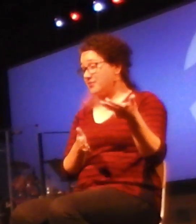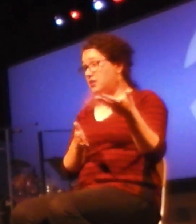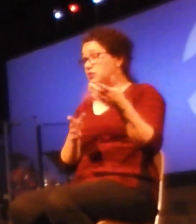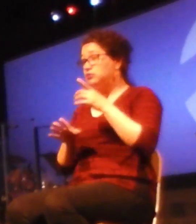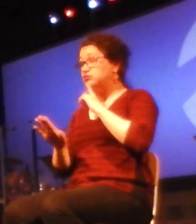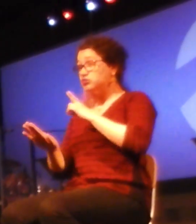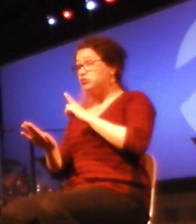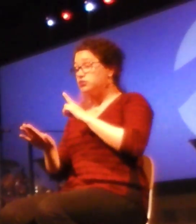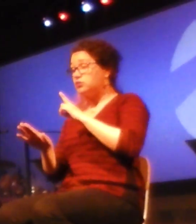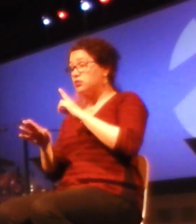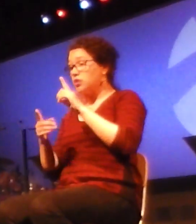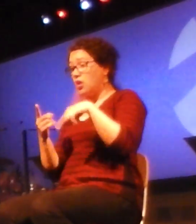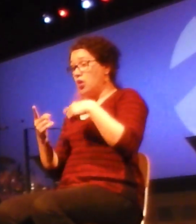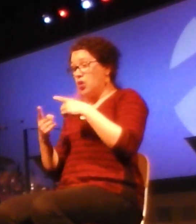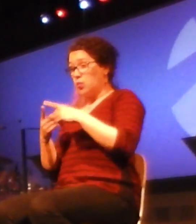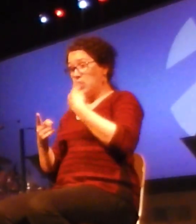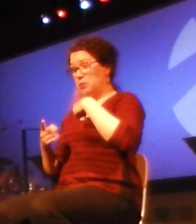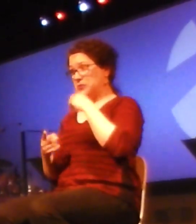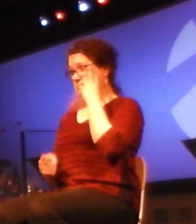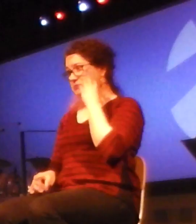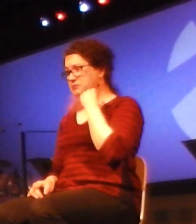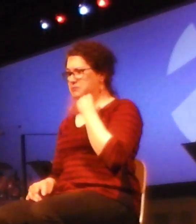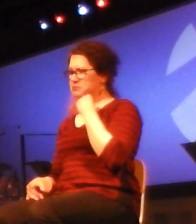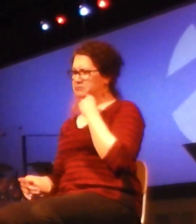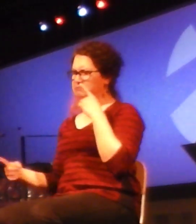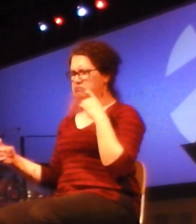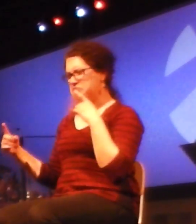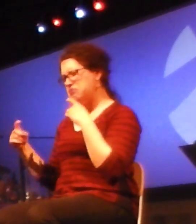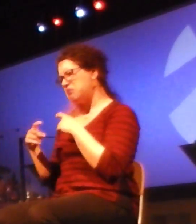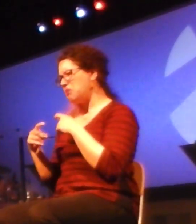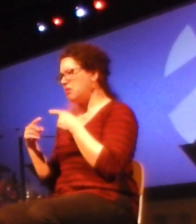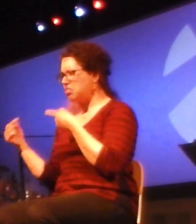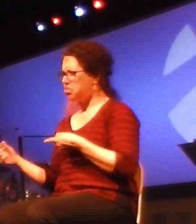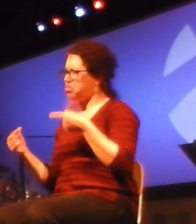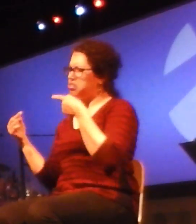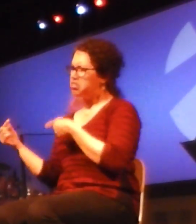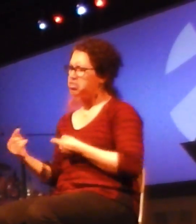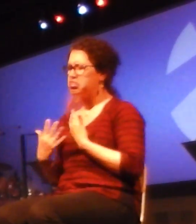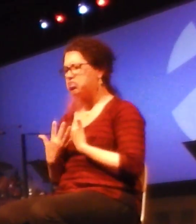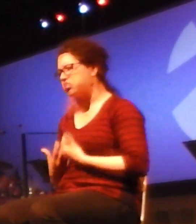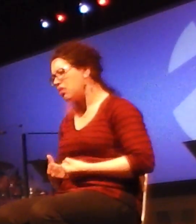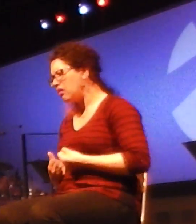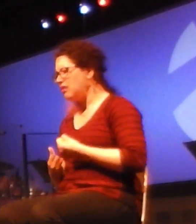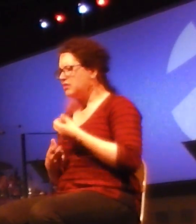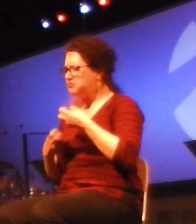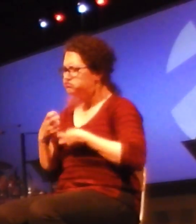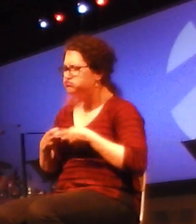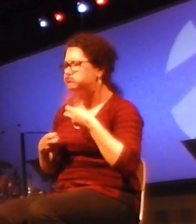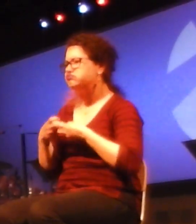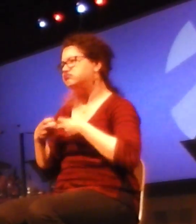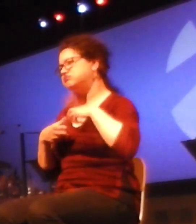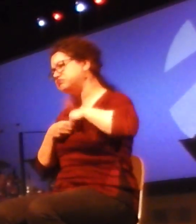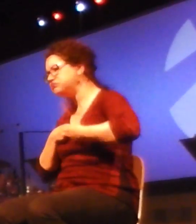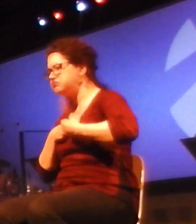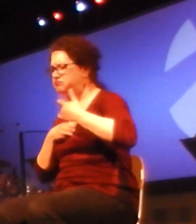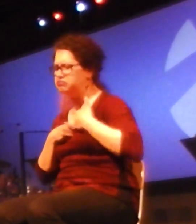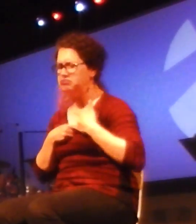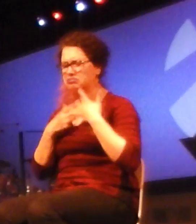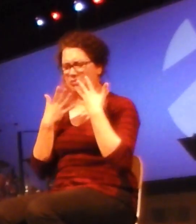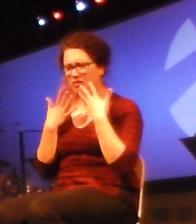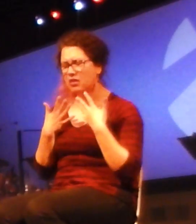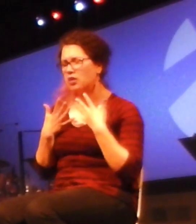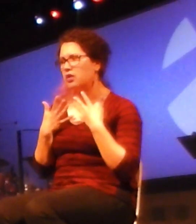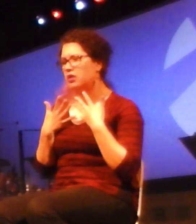we come up against conflict or tension or despair or difficulty or suffering or grief or pain, that we